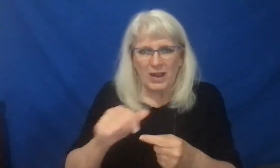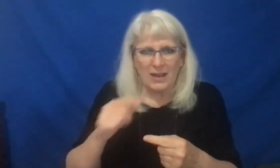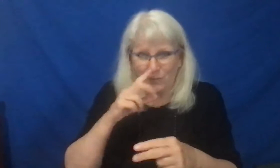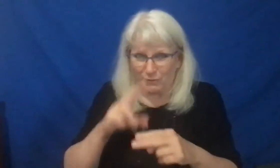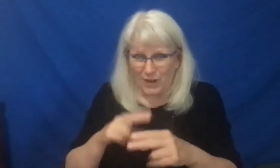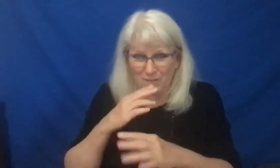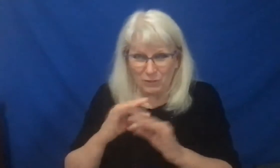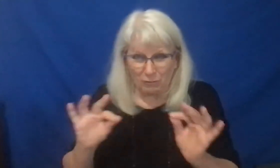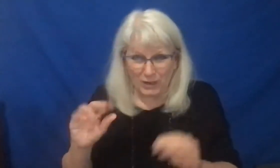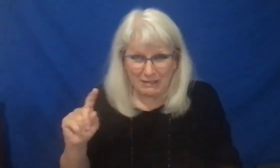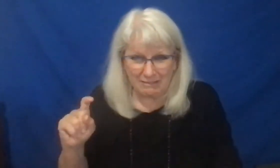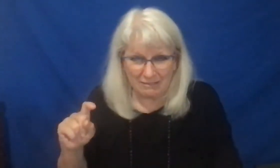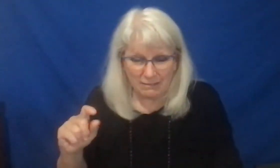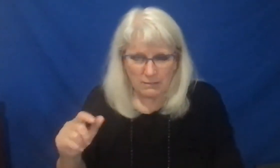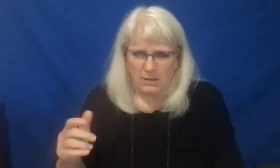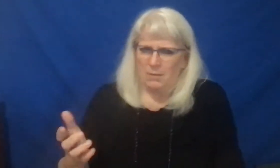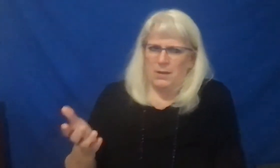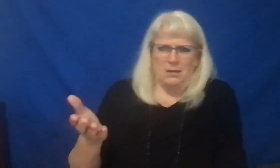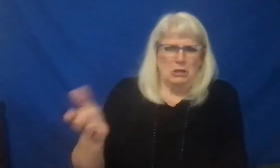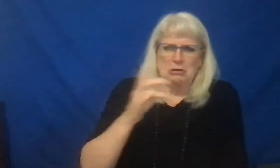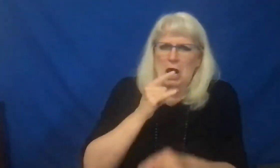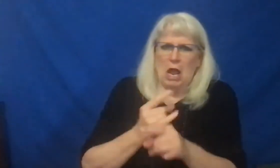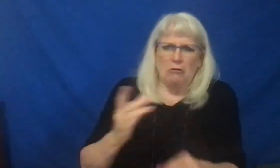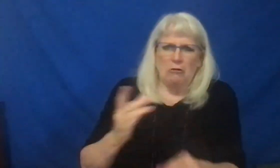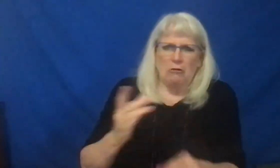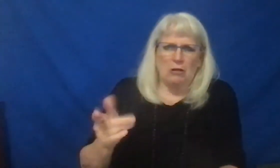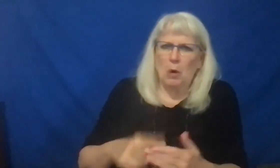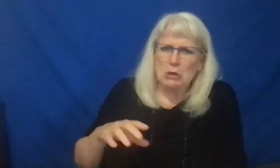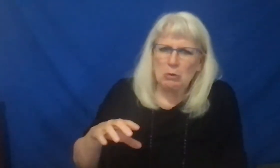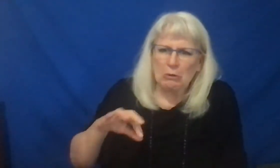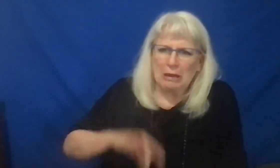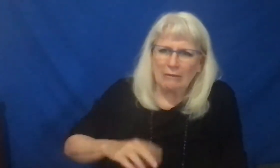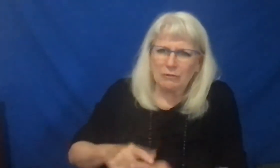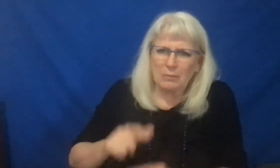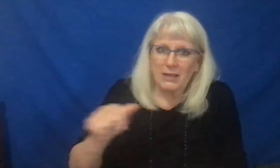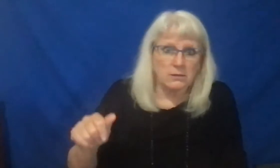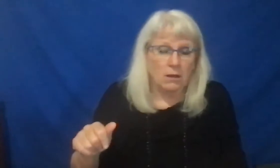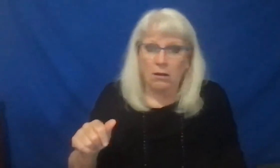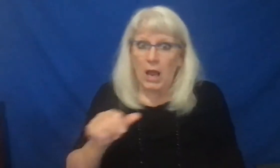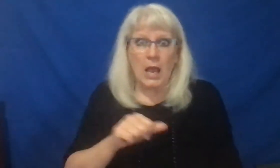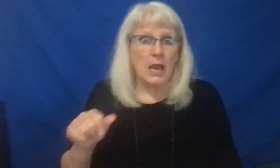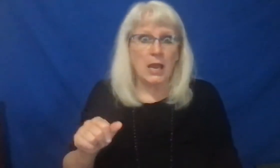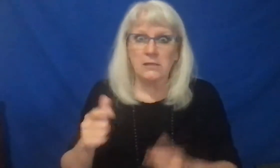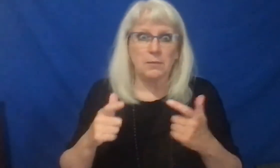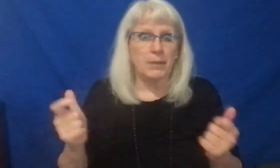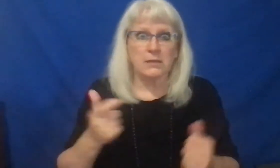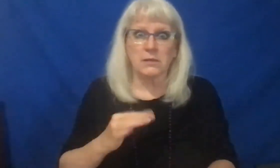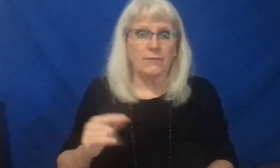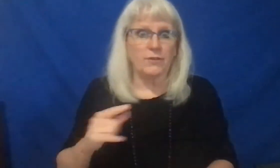said, what do you get from AA? Because he said AA has been the biggest gift in my life. I'm like, what?